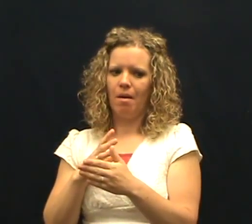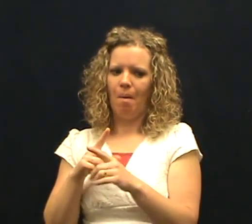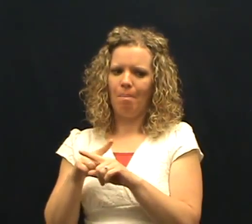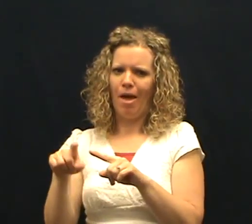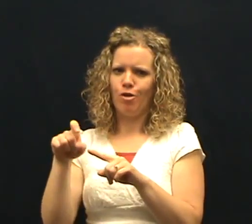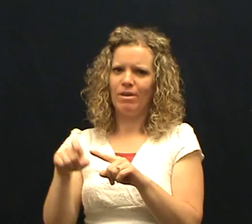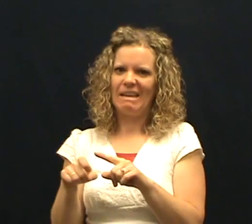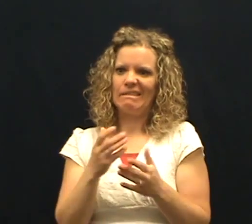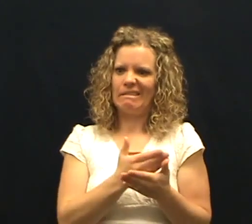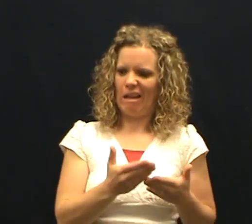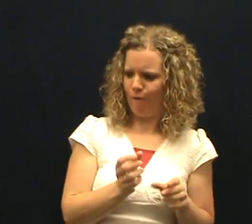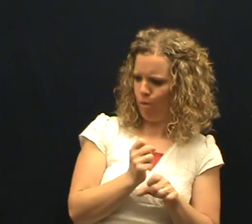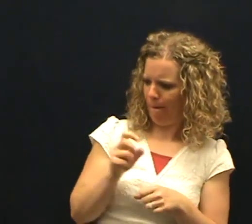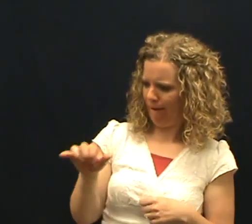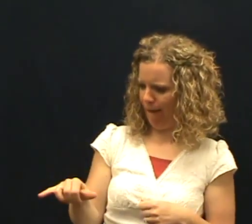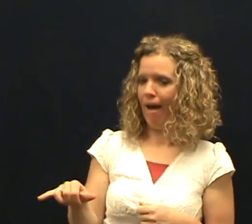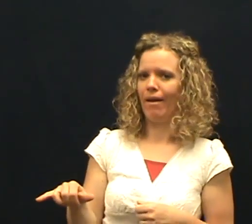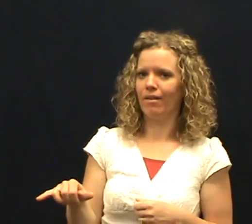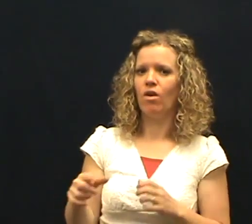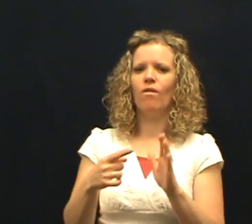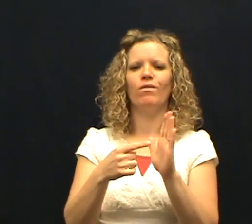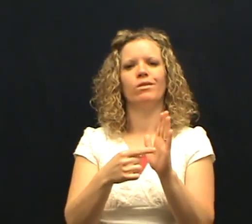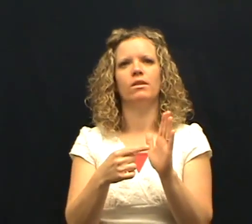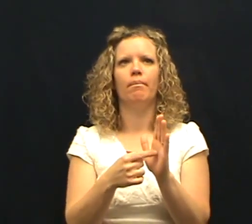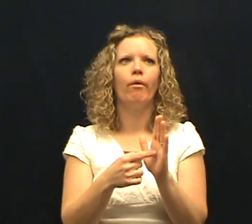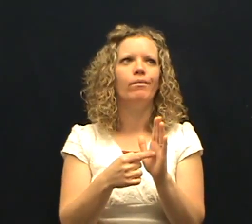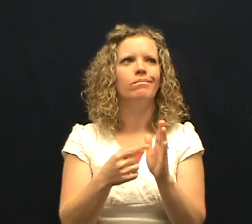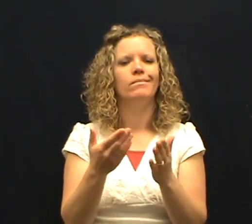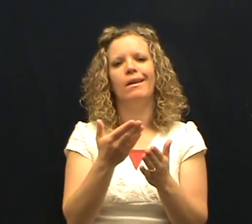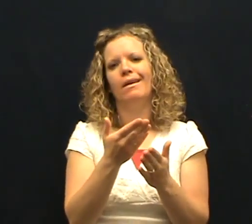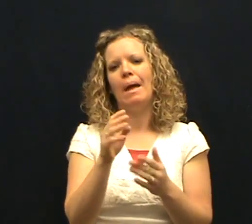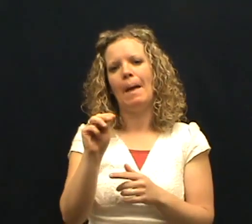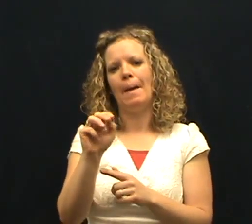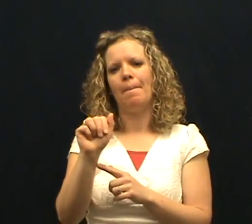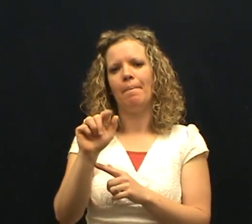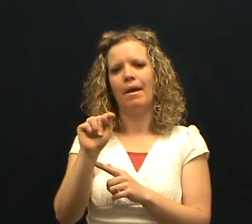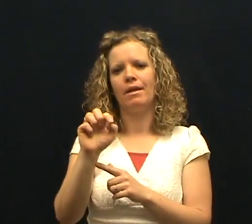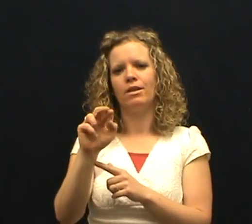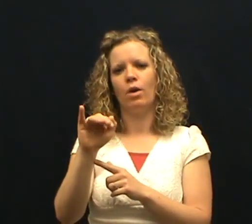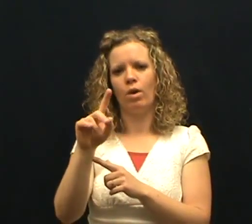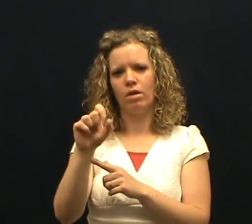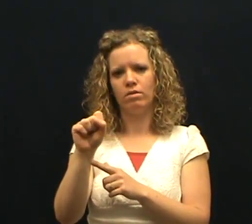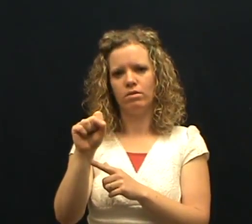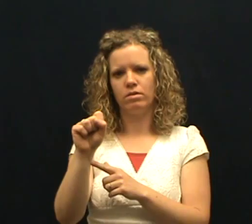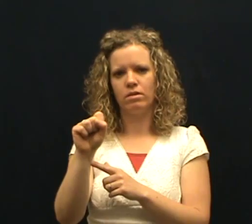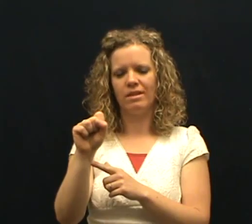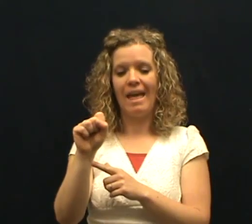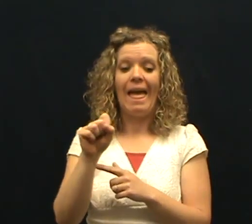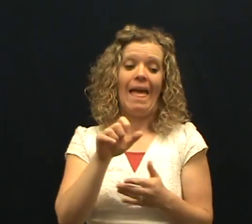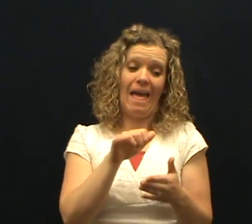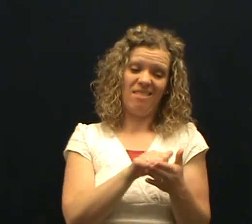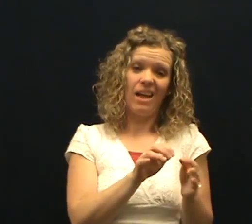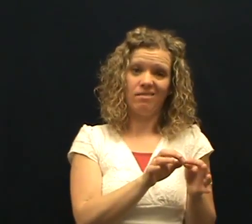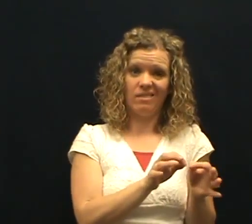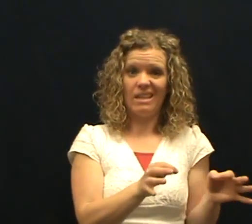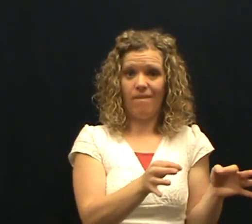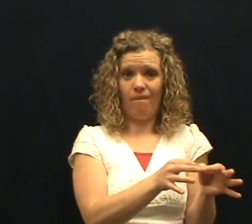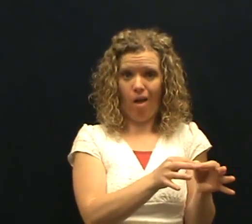well. For example, the materials inventory, and that also has a value. And so you've got additional